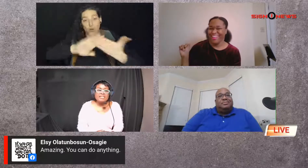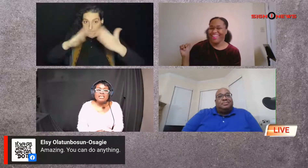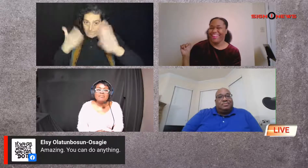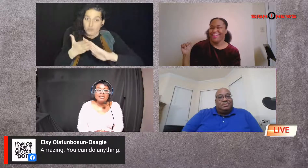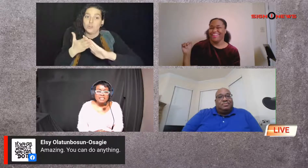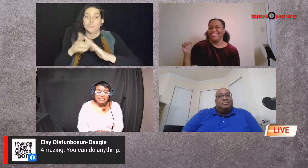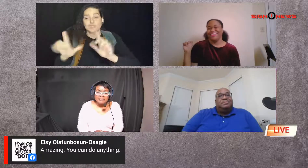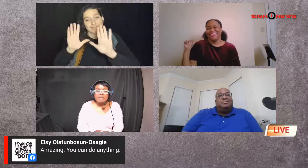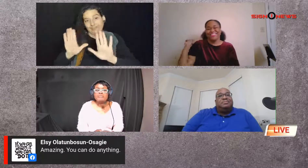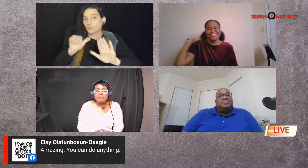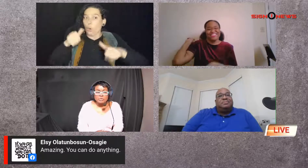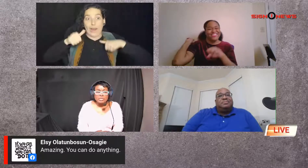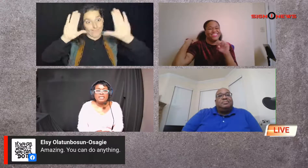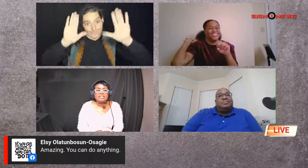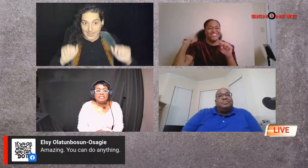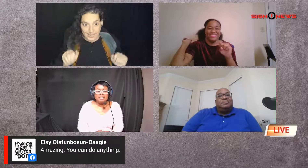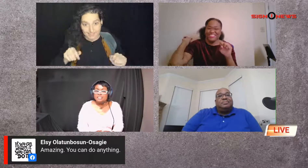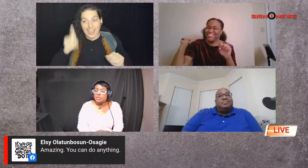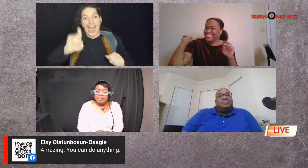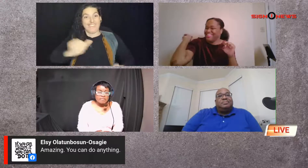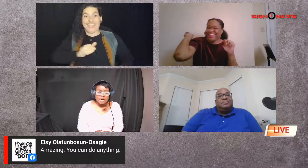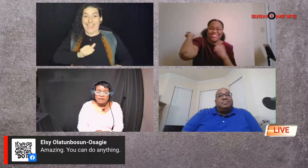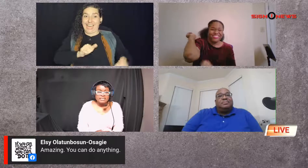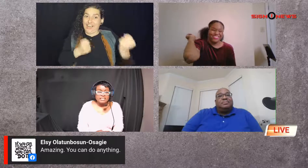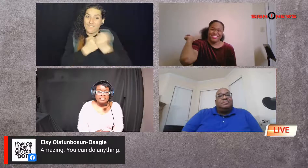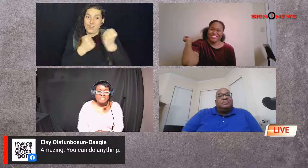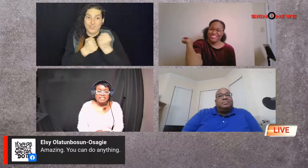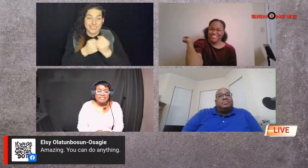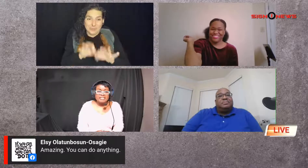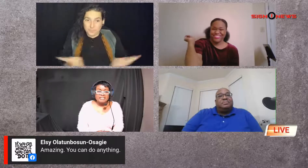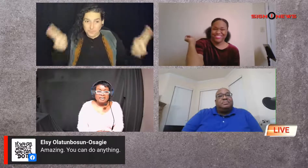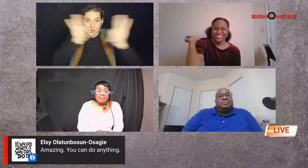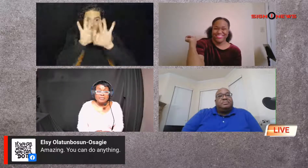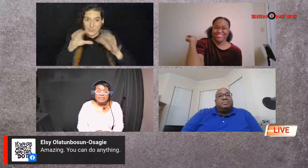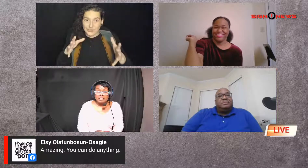Keep going. Keep lifting up the community. Don't give up.